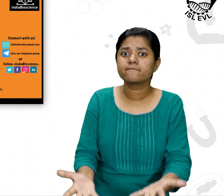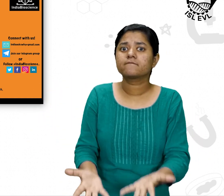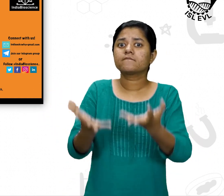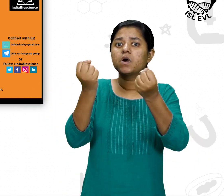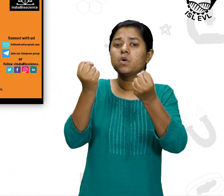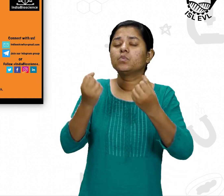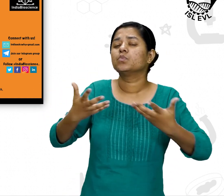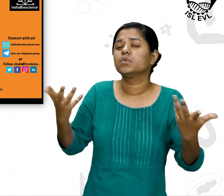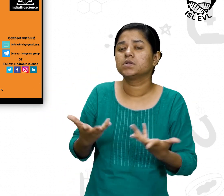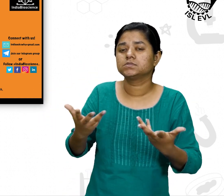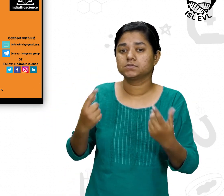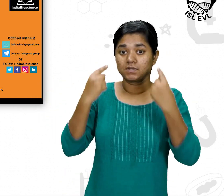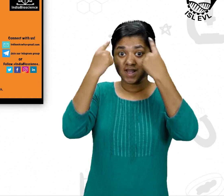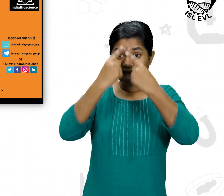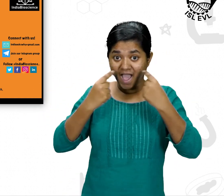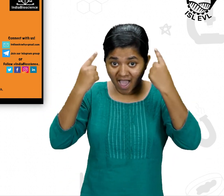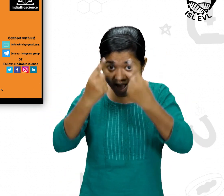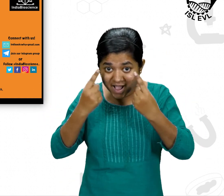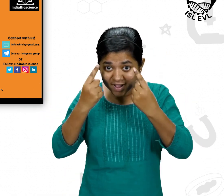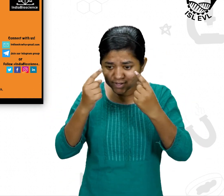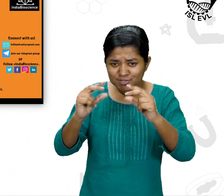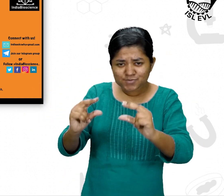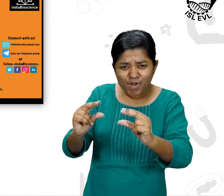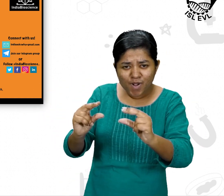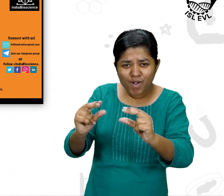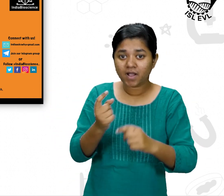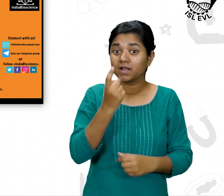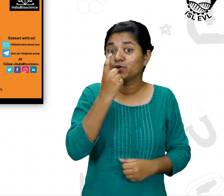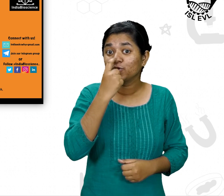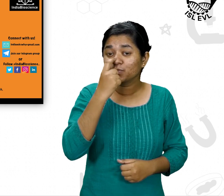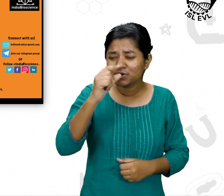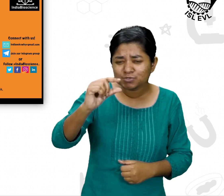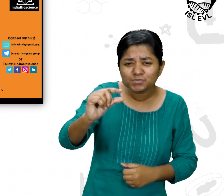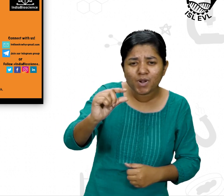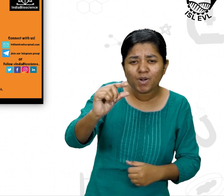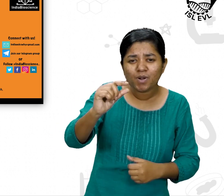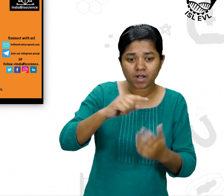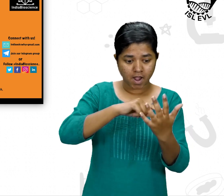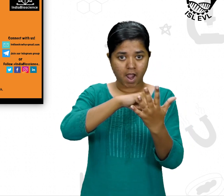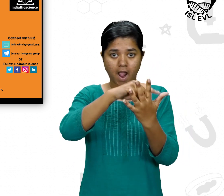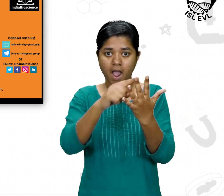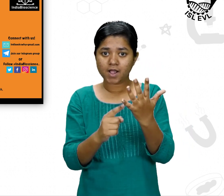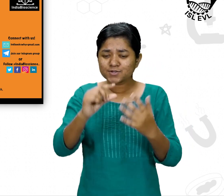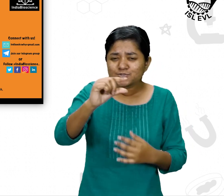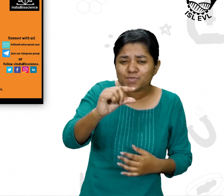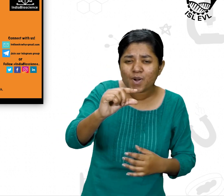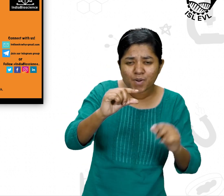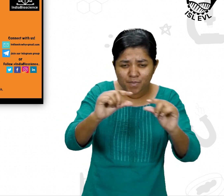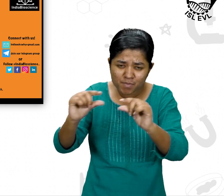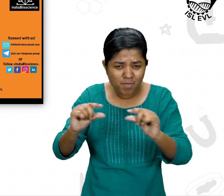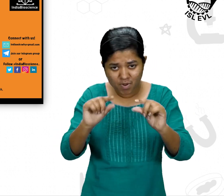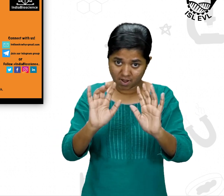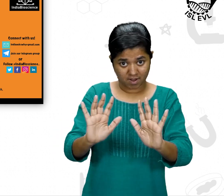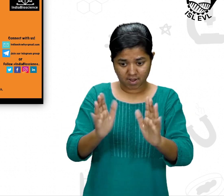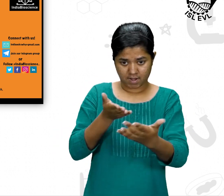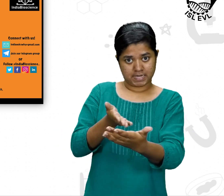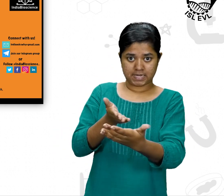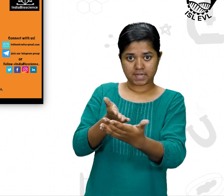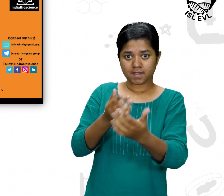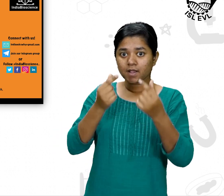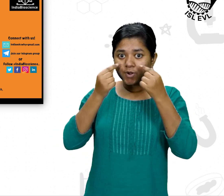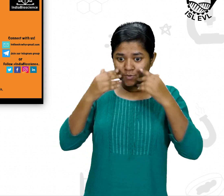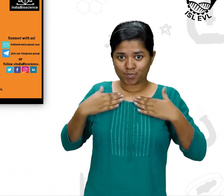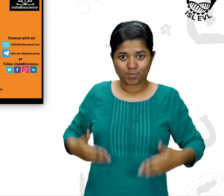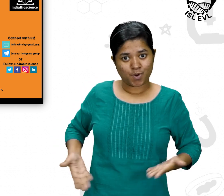from that, they've also found that the baby's voices and that peculiar baby smell is also very attractive to adults. So,